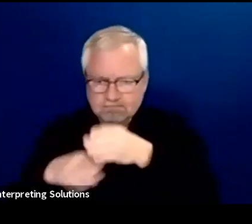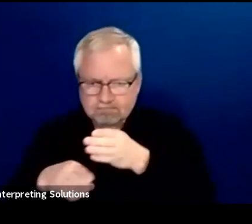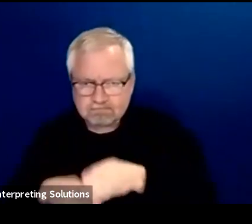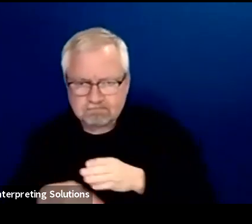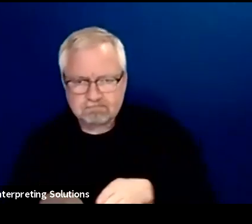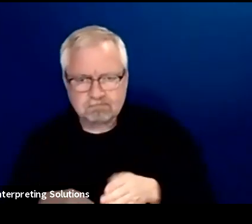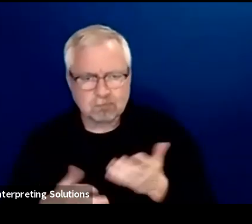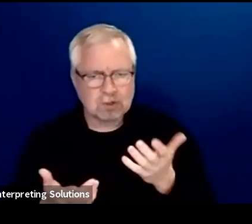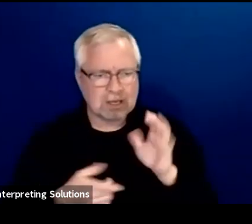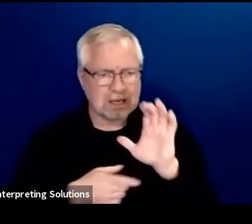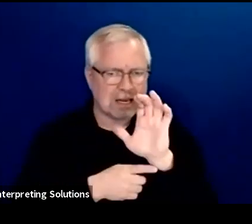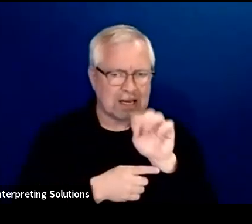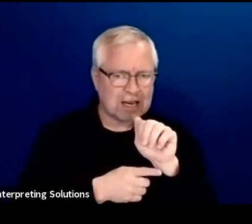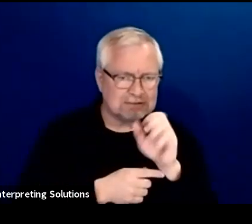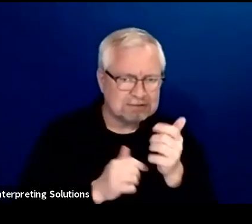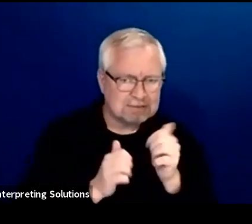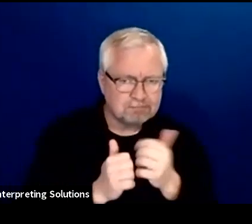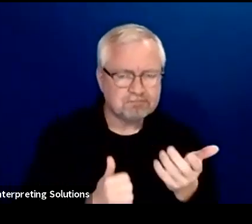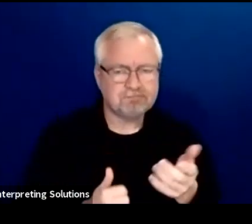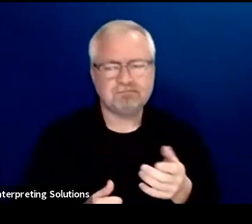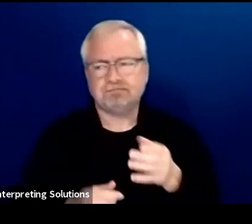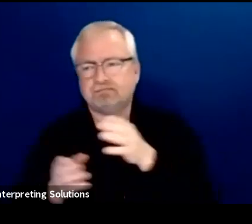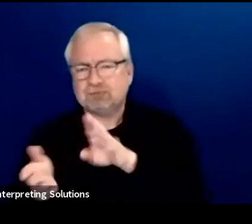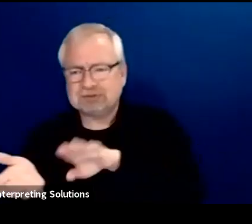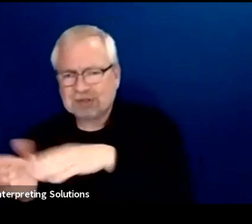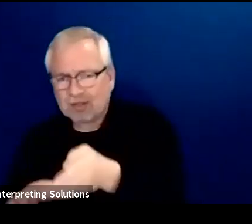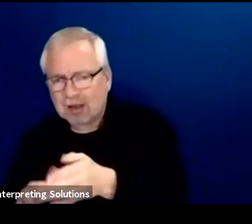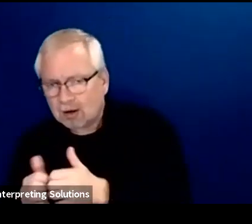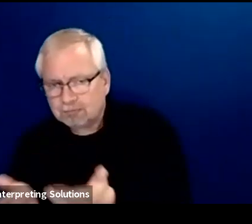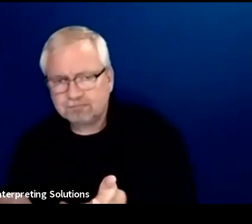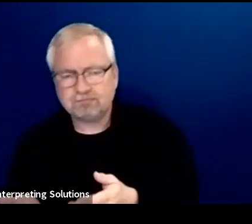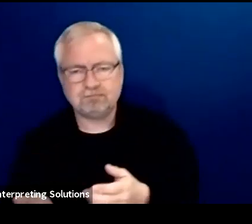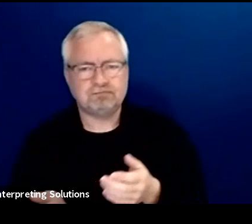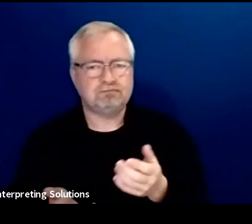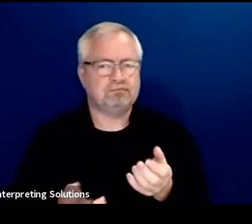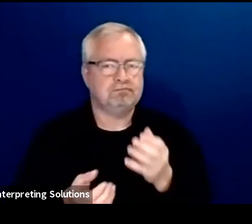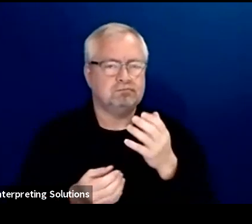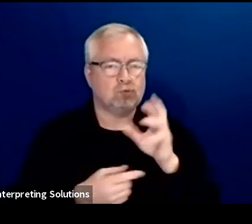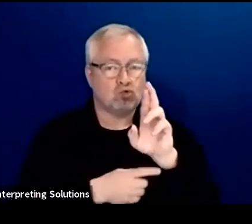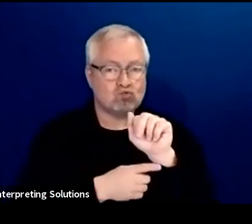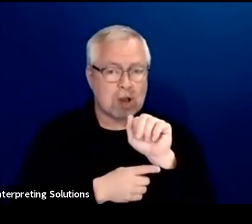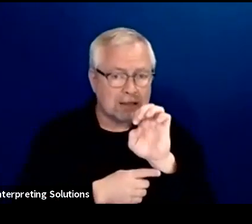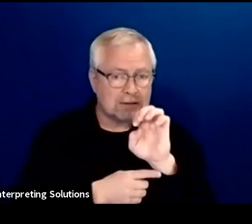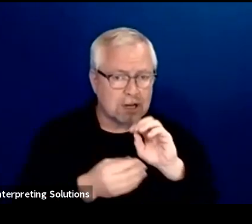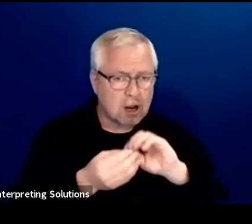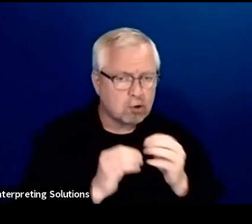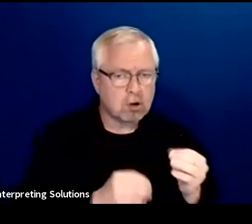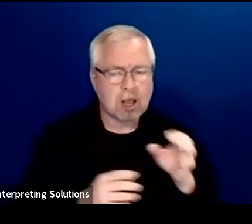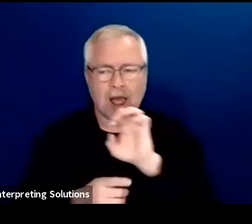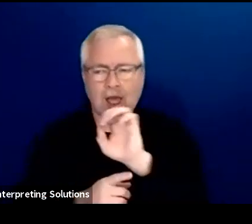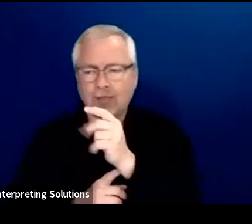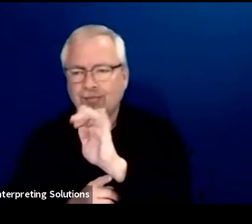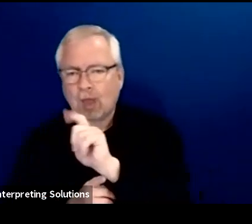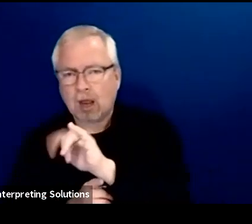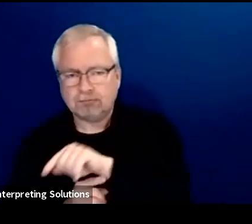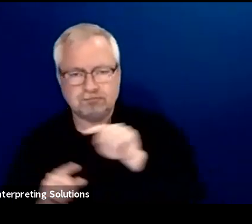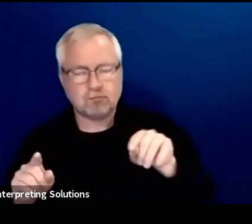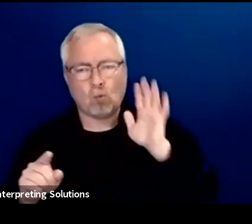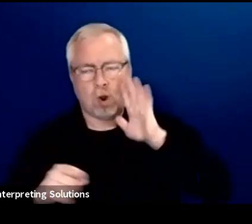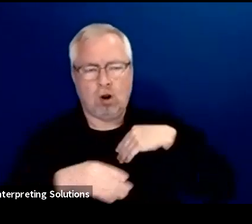deaths by race and ethnicity, populations of color, American Indians, because as is